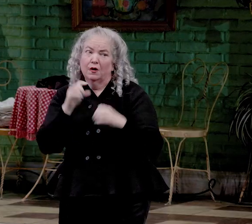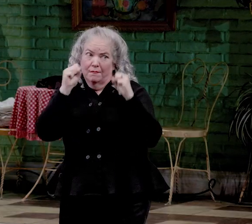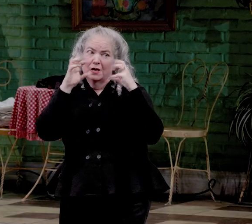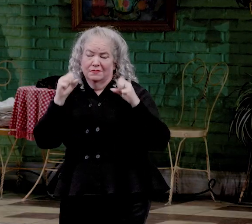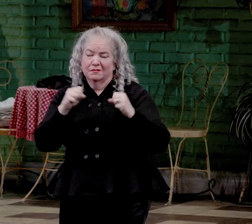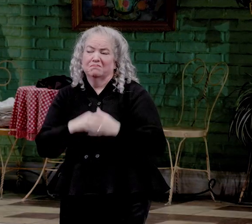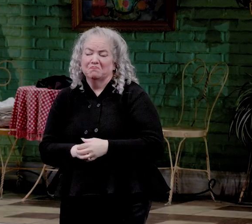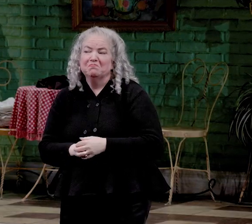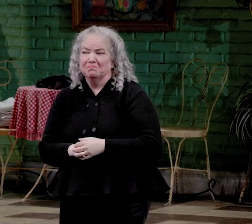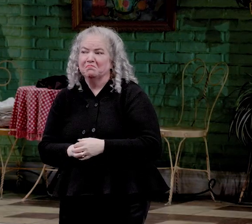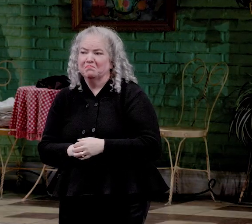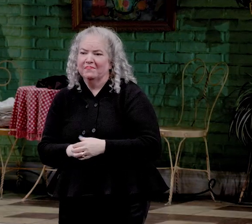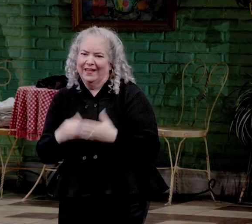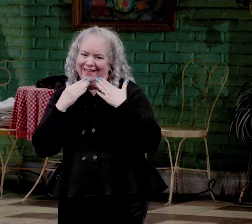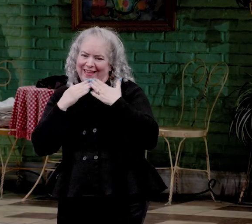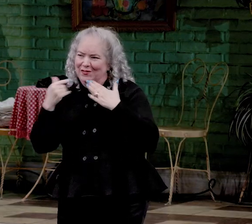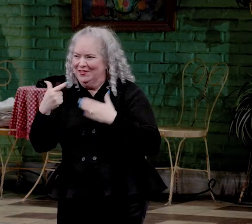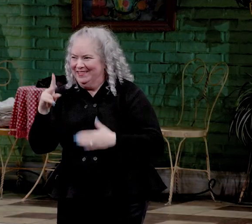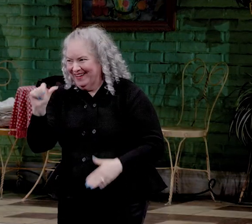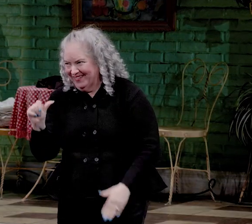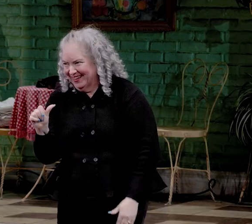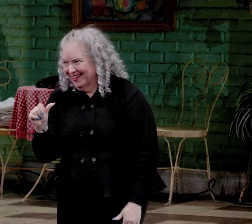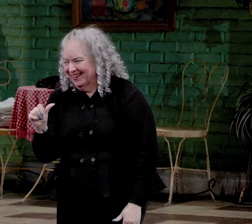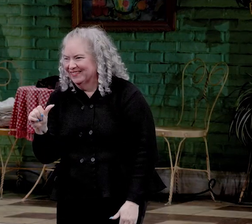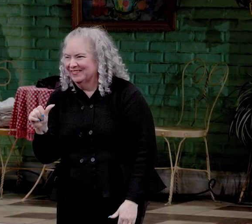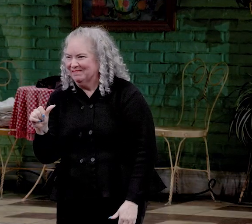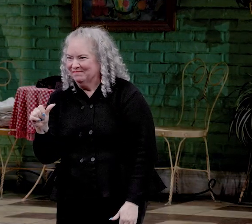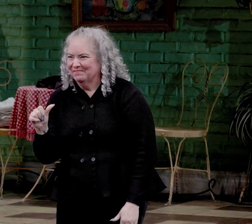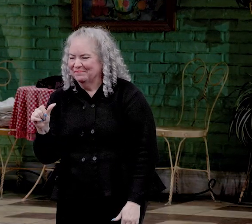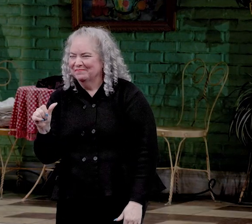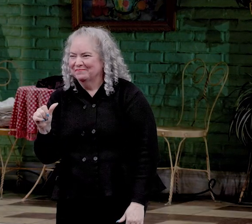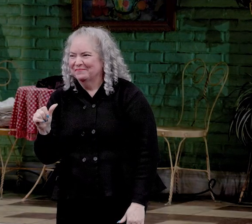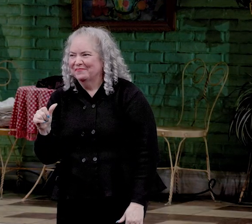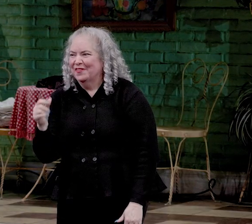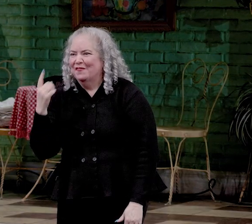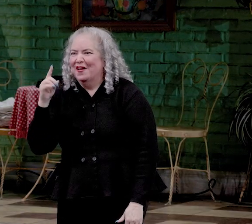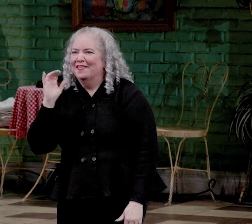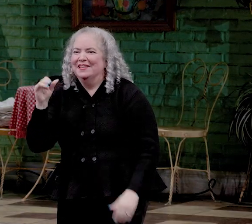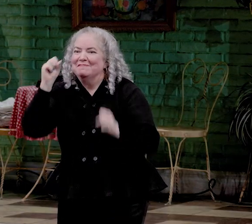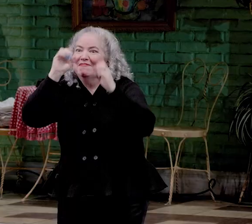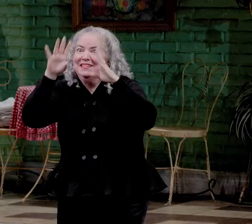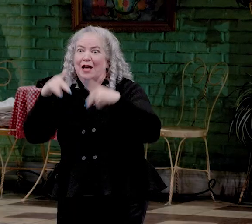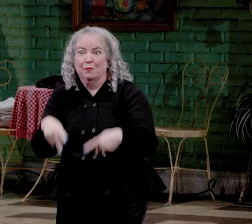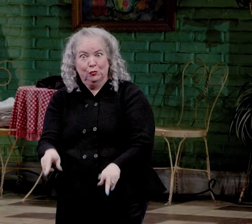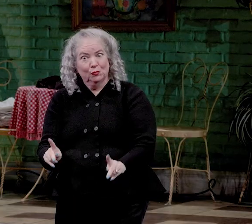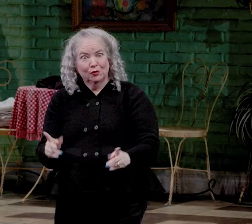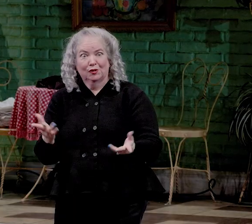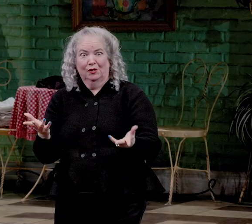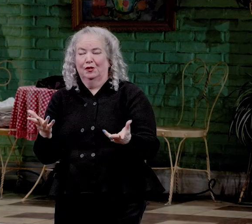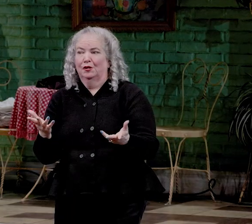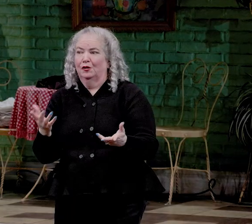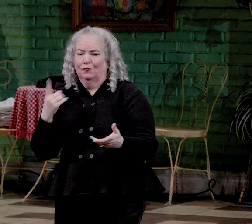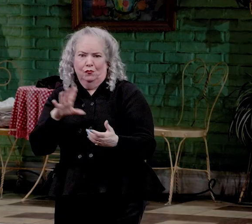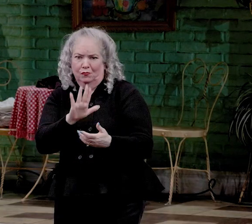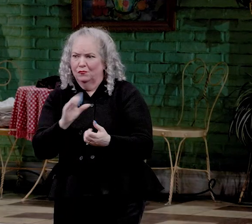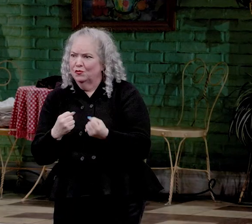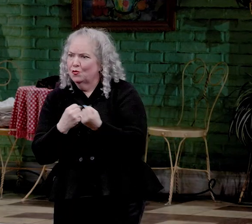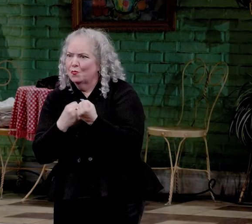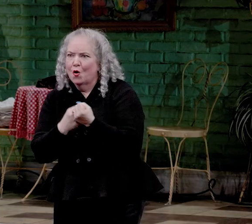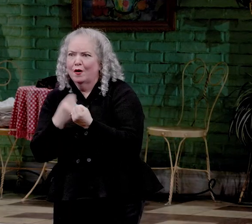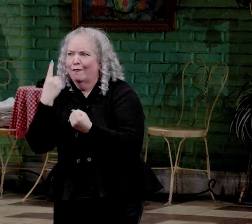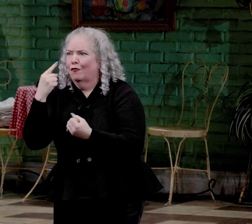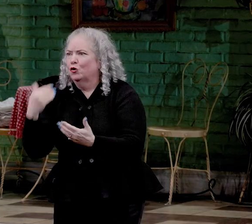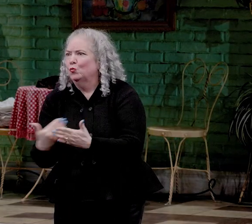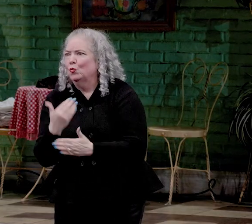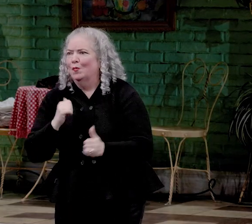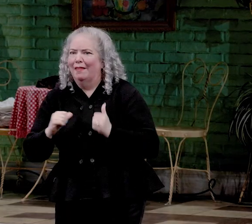amazing. And thank you, Geva. Thank you, Geva, for this amazing opportunity, for your support for new